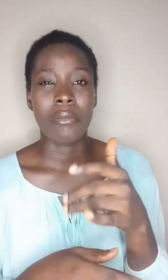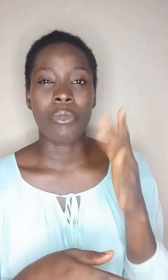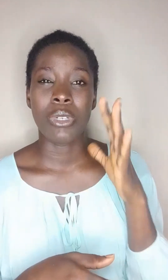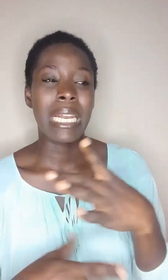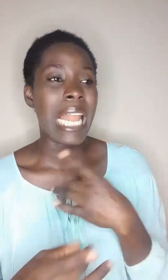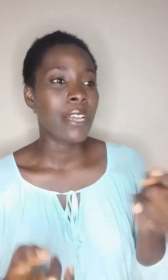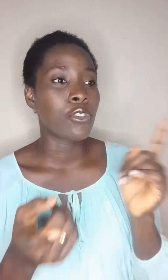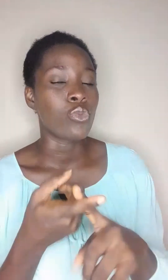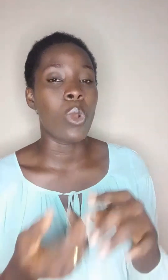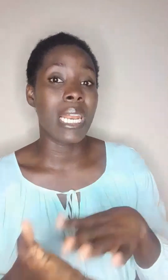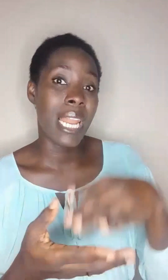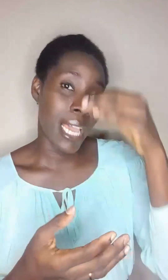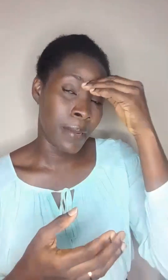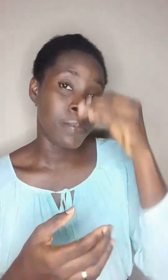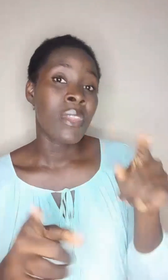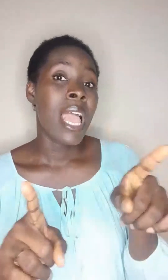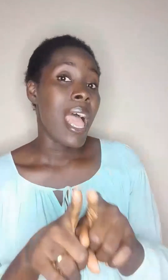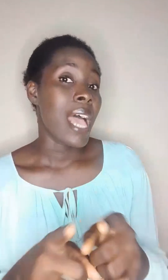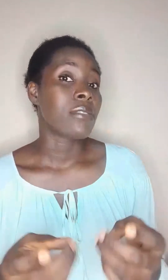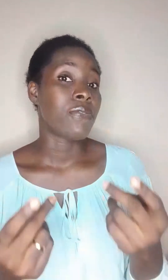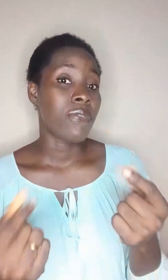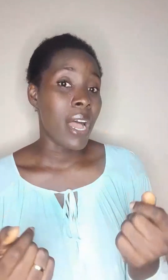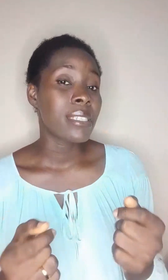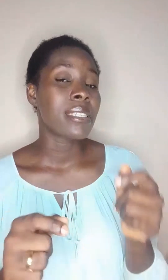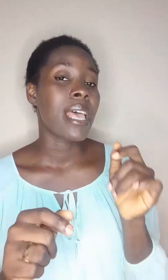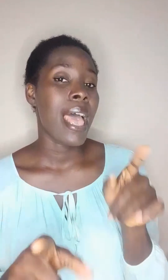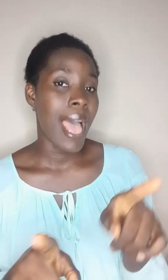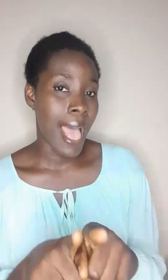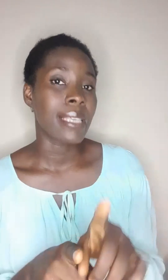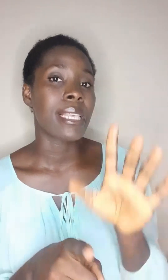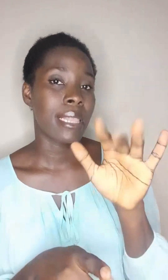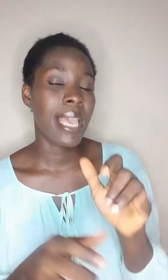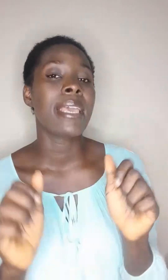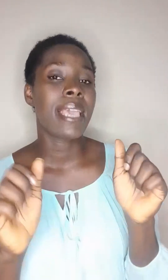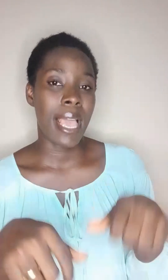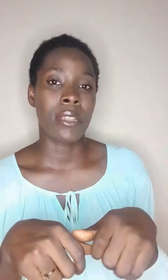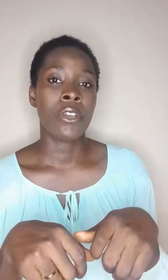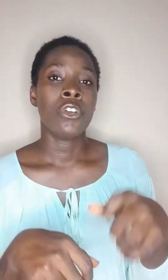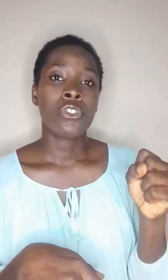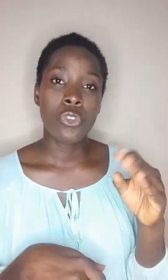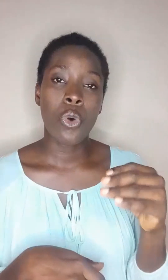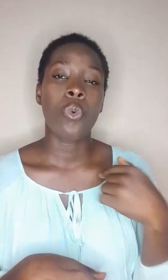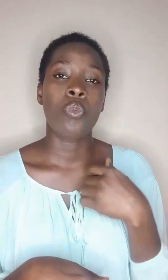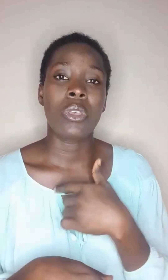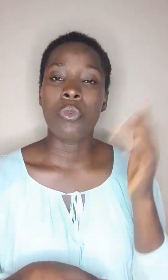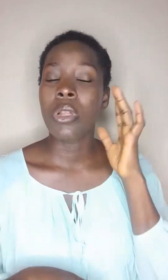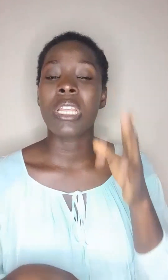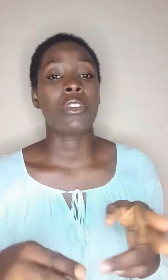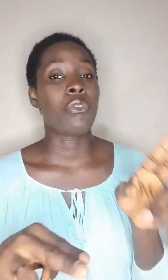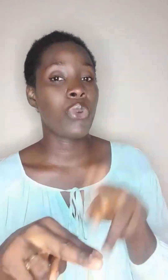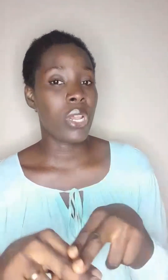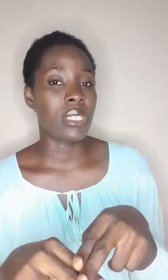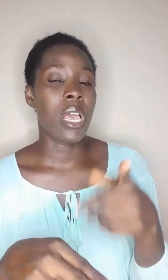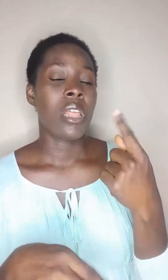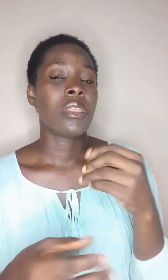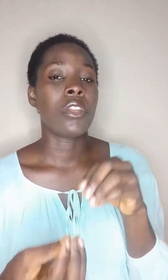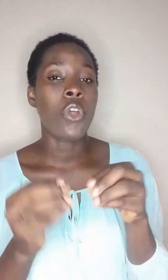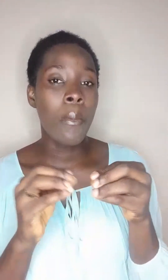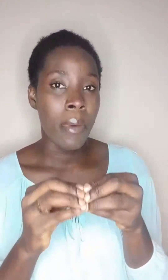would like to learn as fast as they can. So we will increase the number